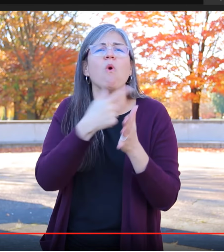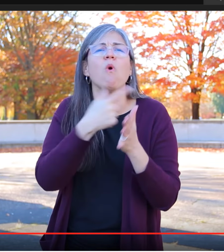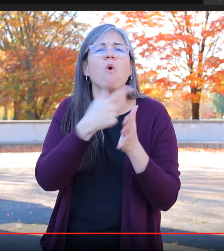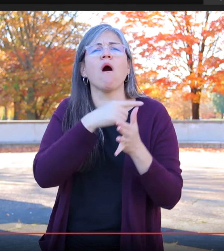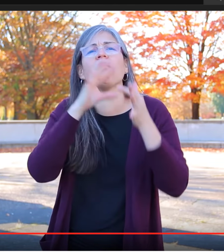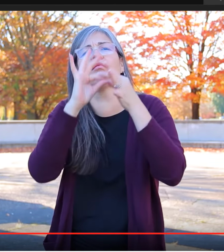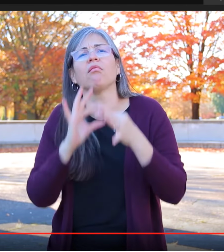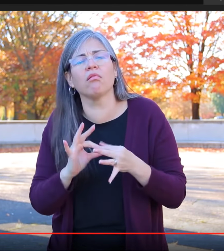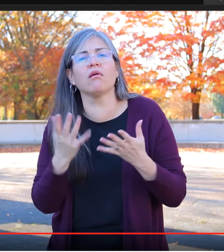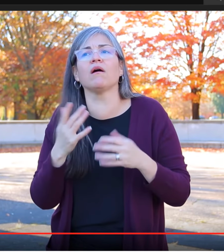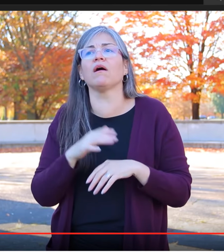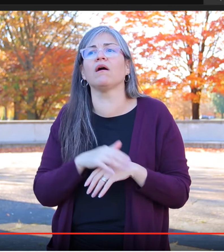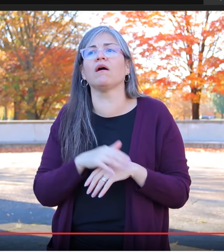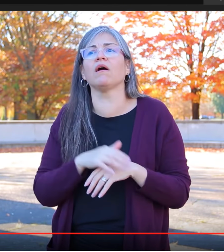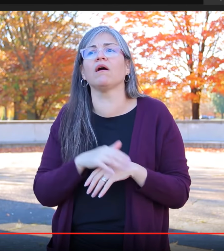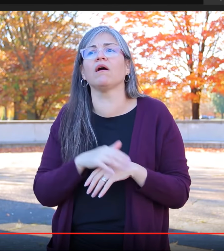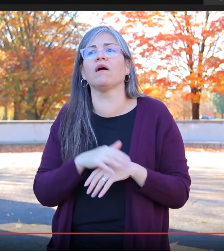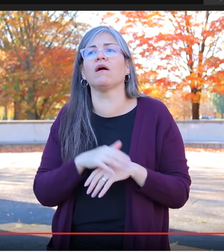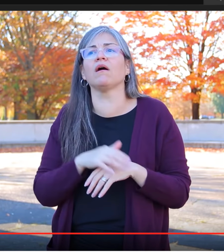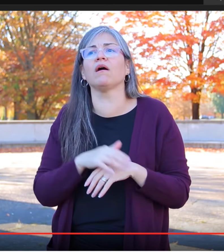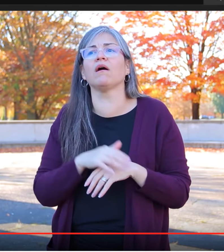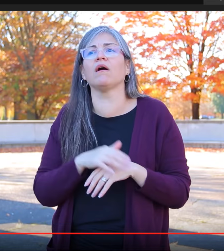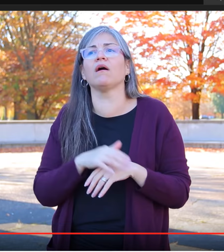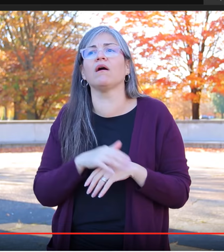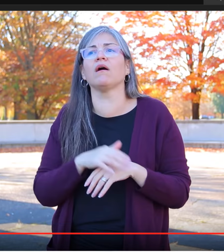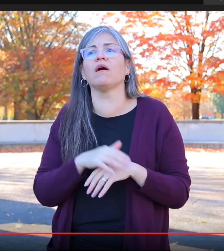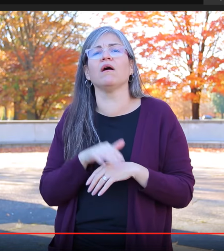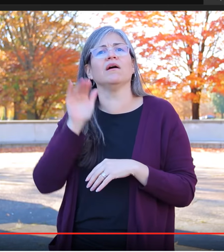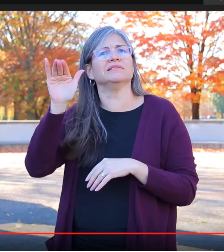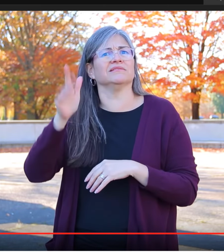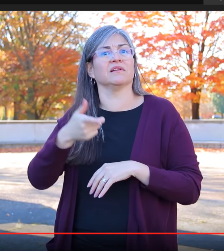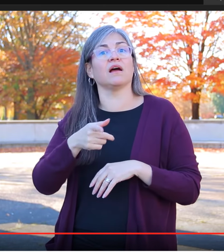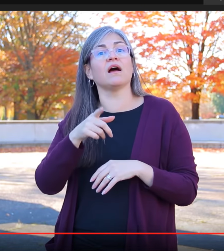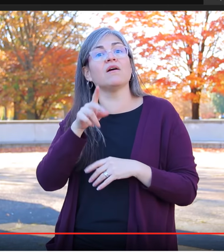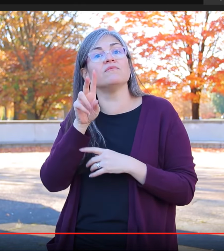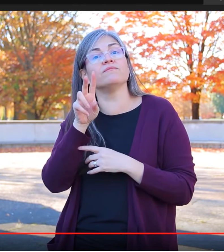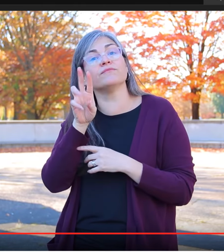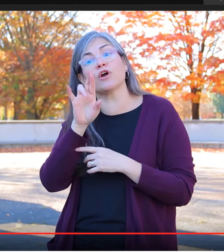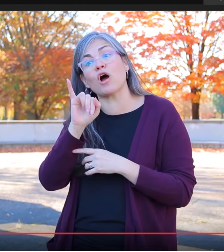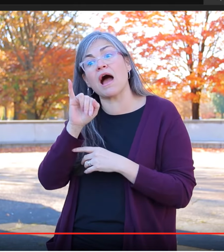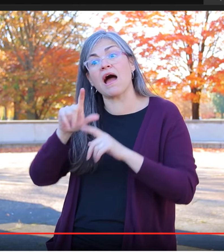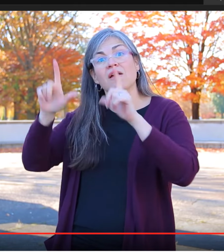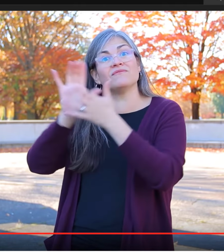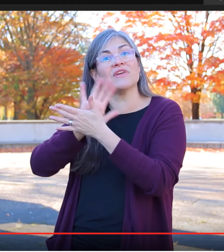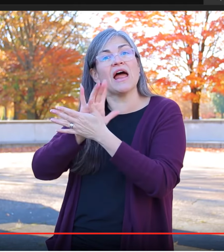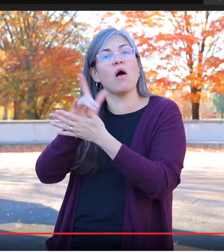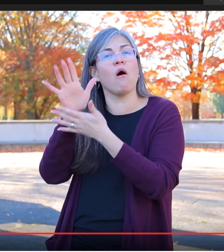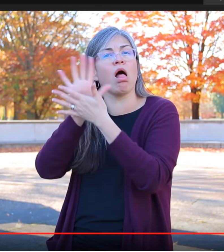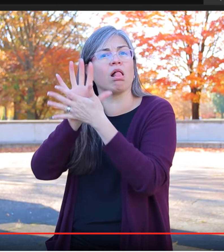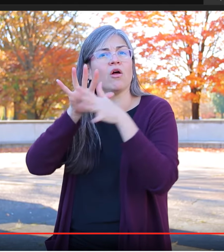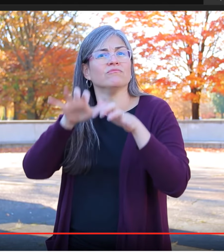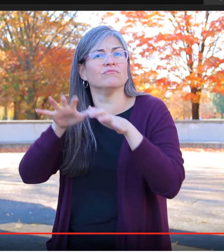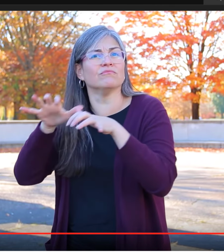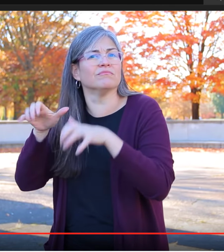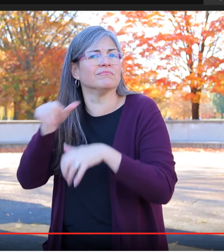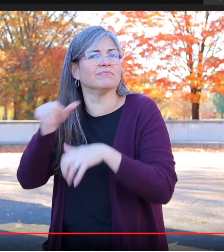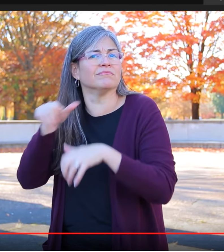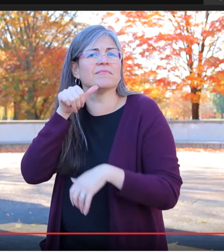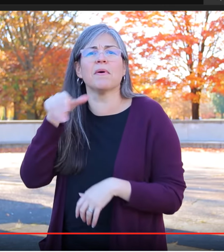An example of what it says. Hey, VRI video frozen,